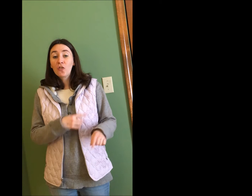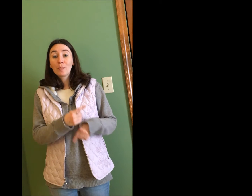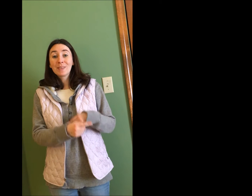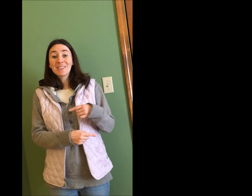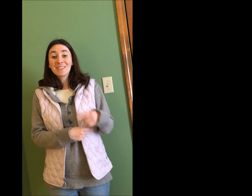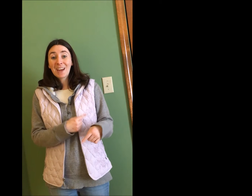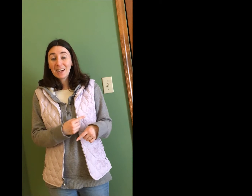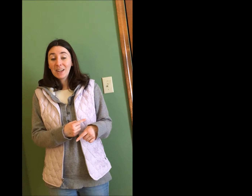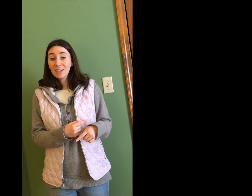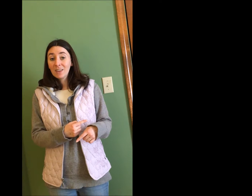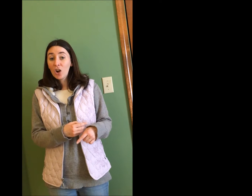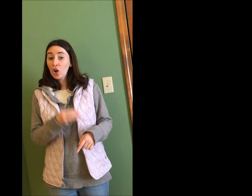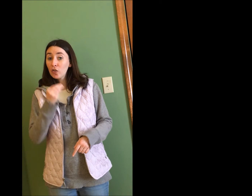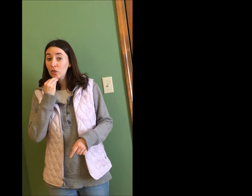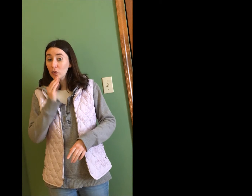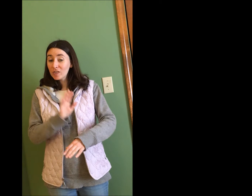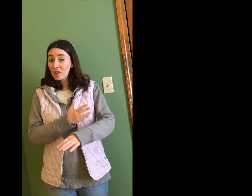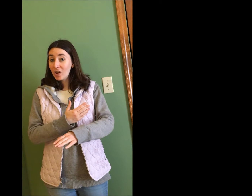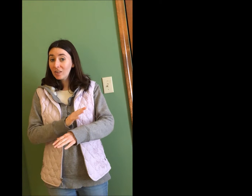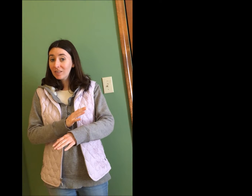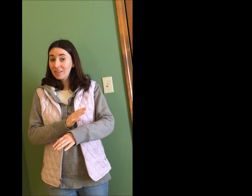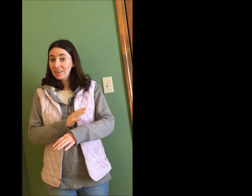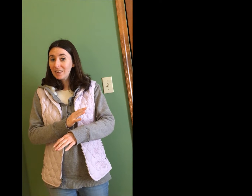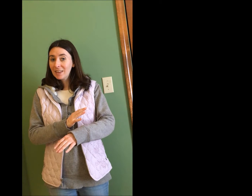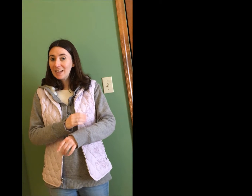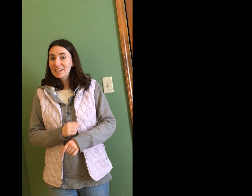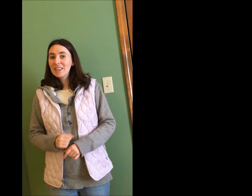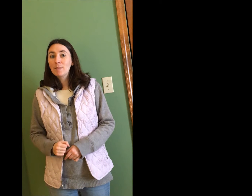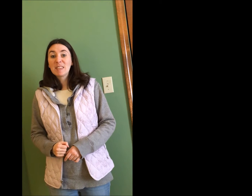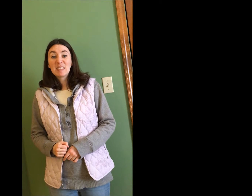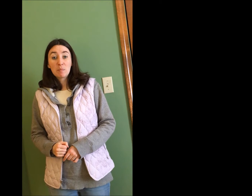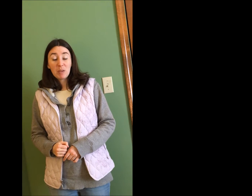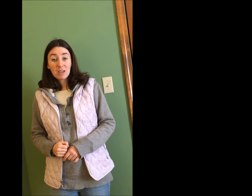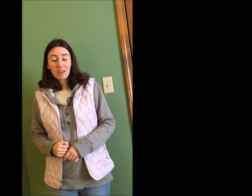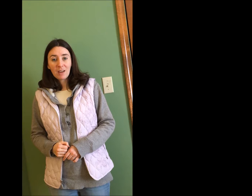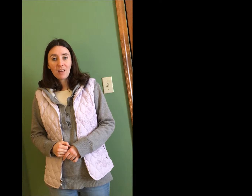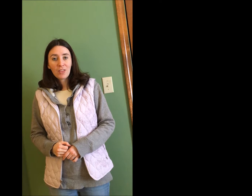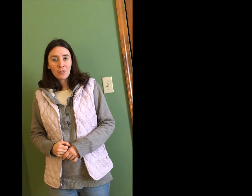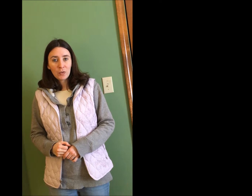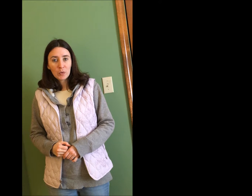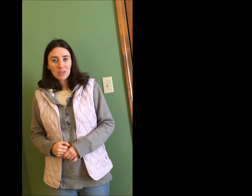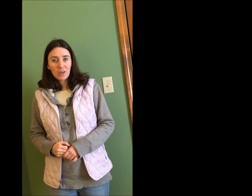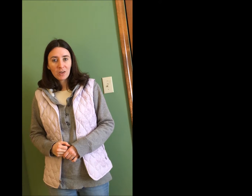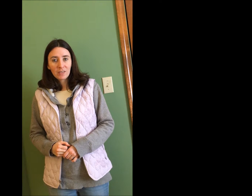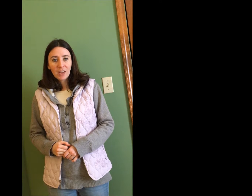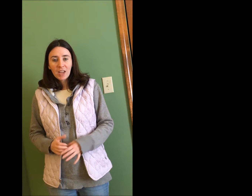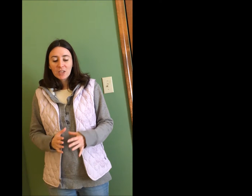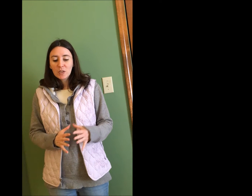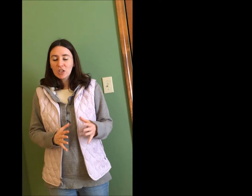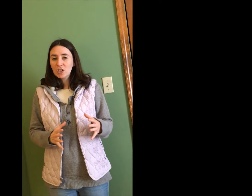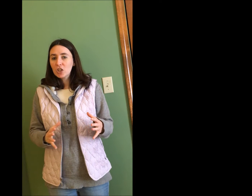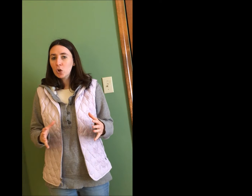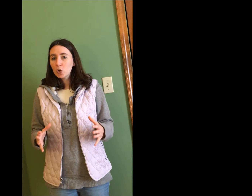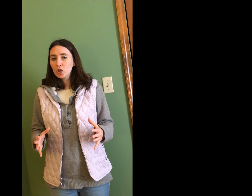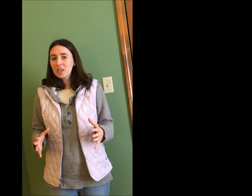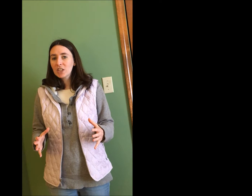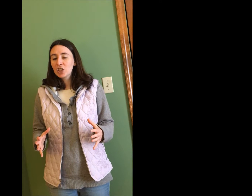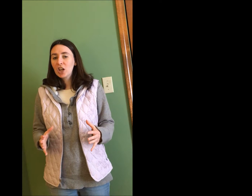from signing our food song to them speaking the food song. So it's a slow transition, and